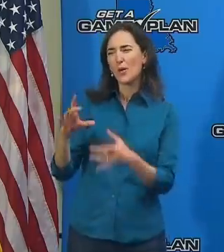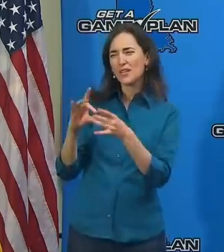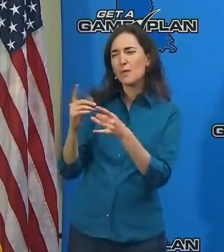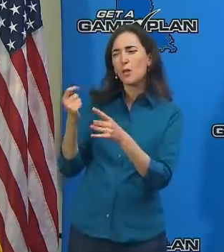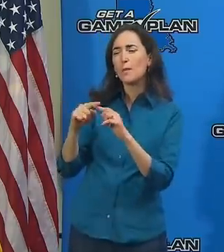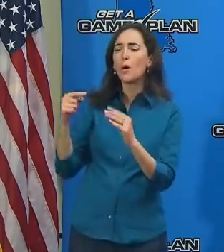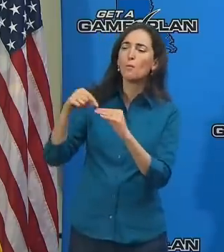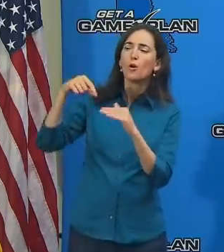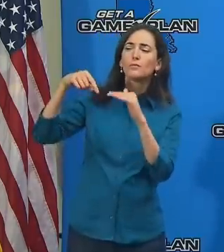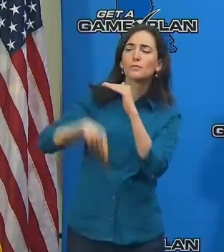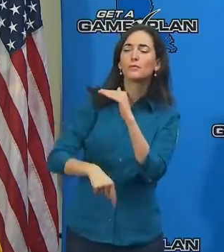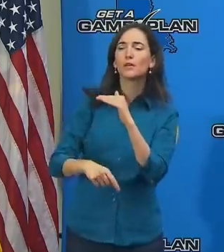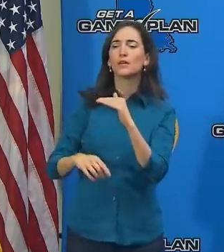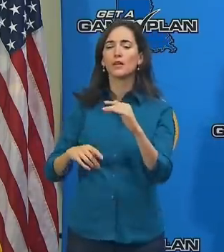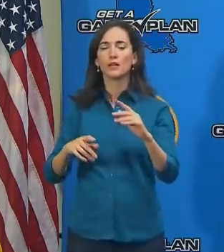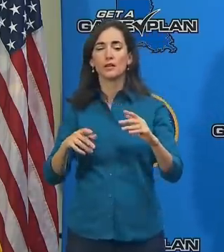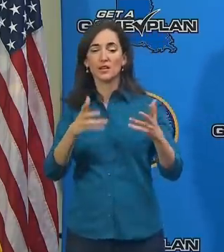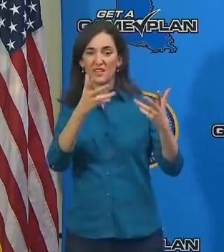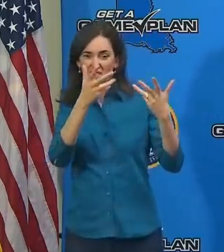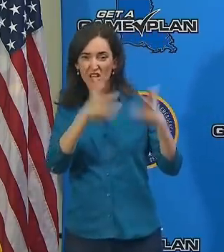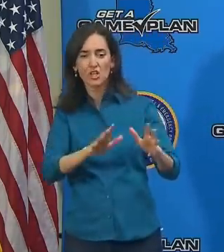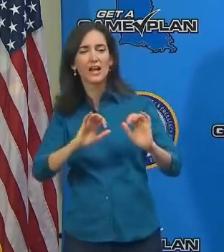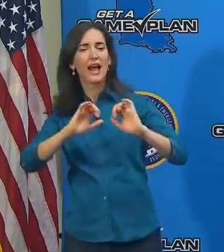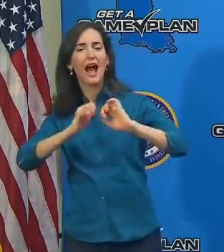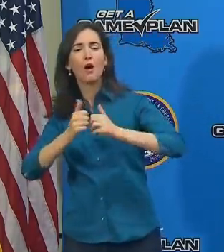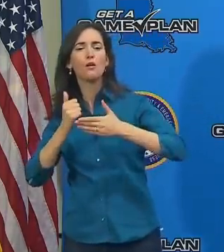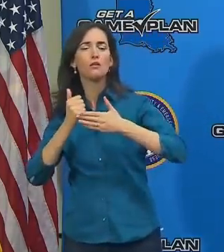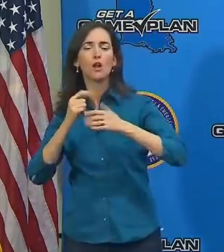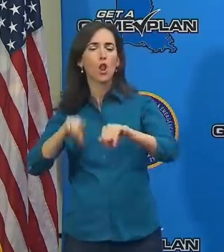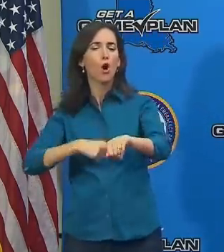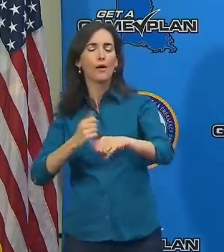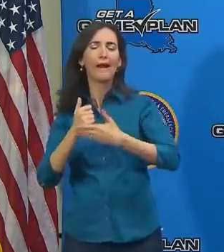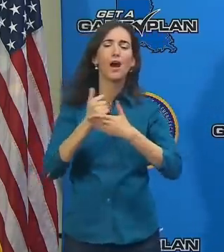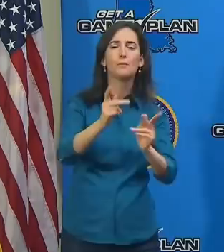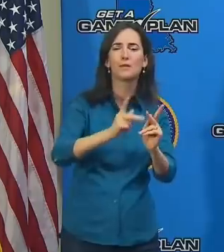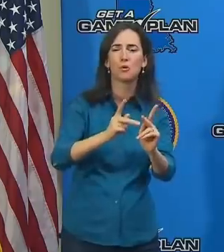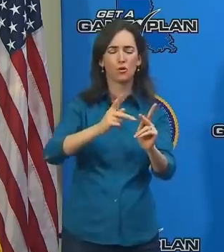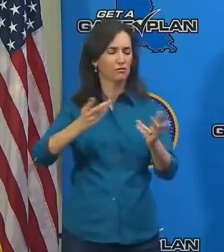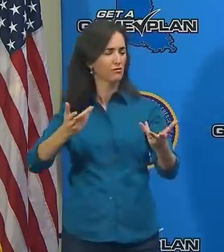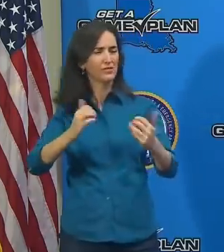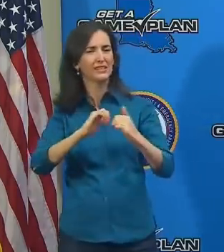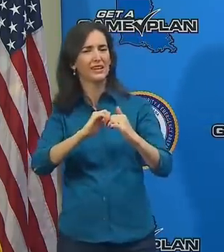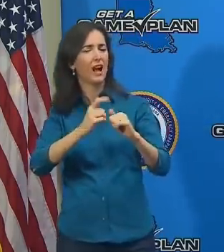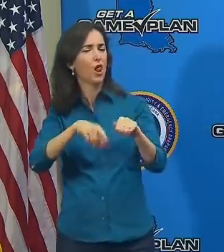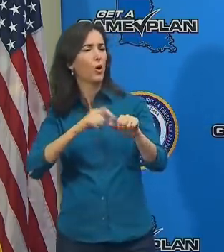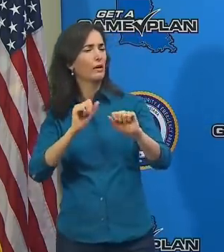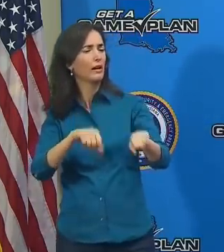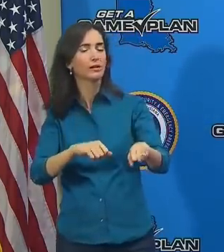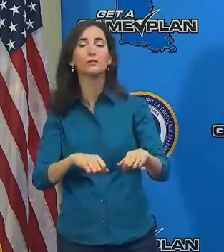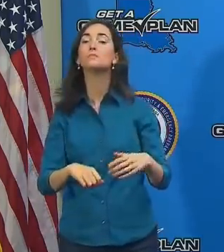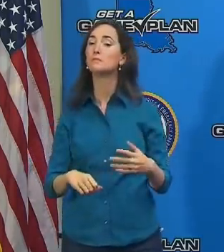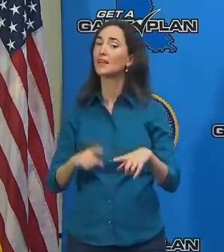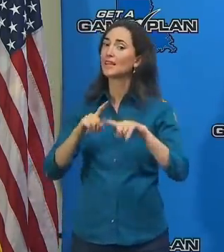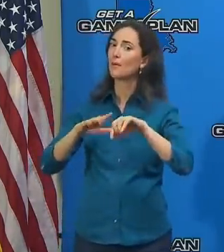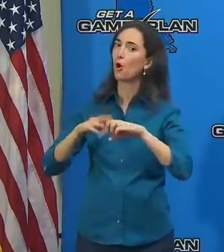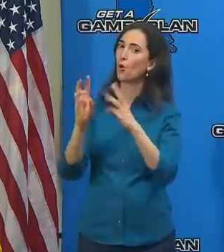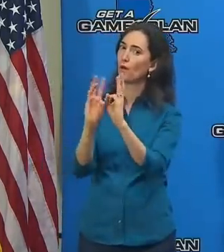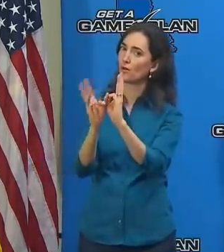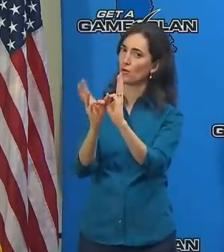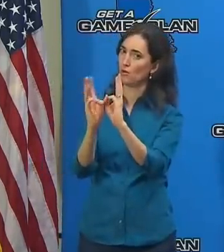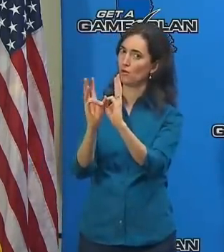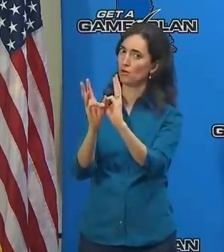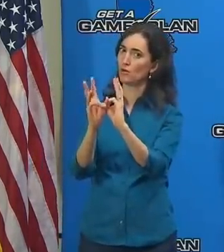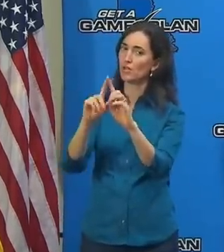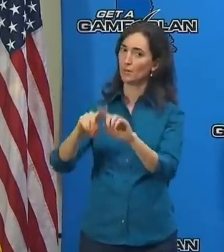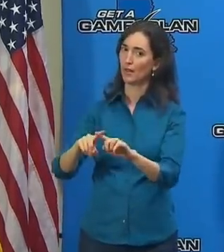Yeah. It's weather dependent, and quite frankly, before the weather gets good enough for us to respond, it's going to